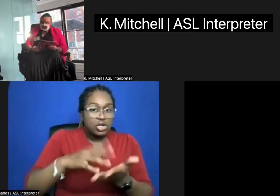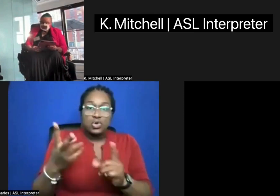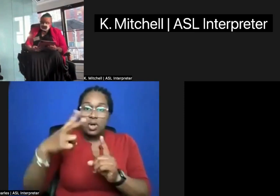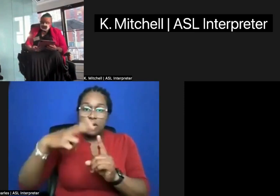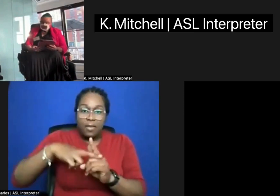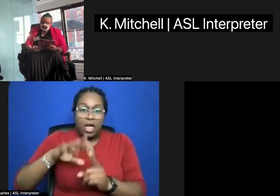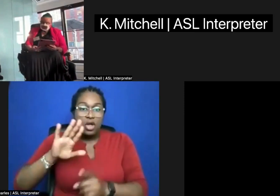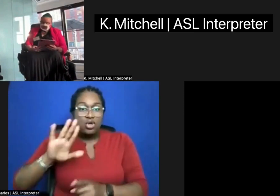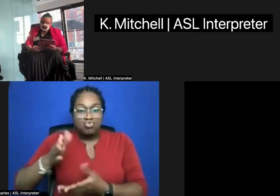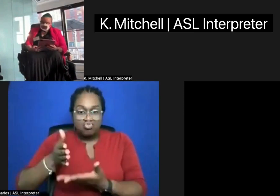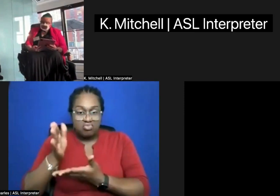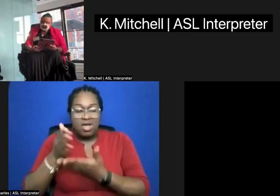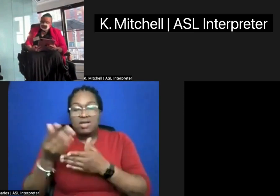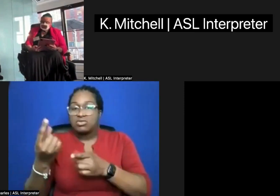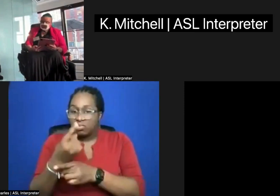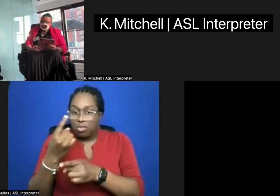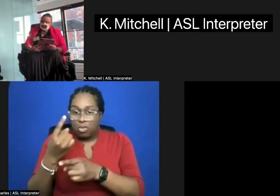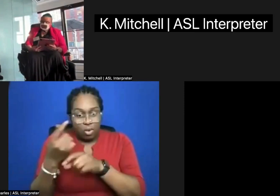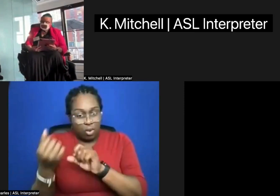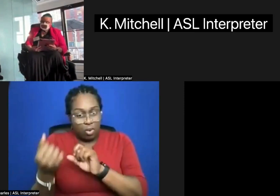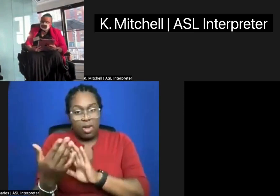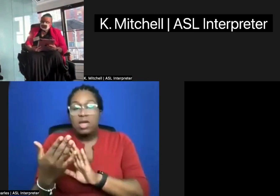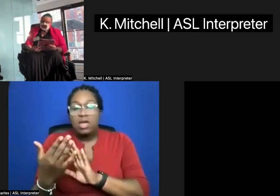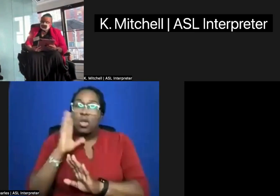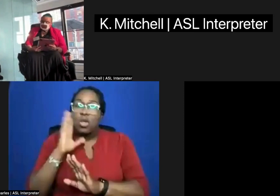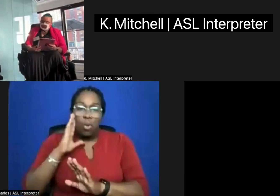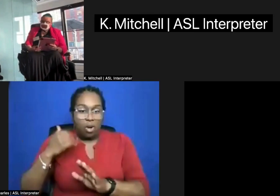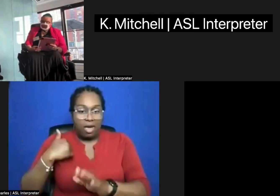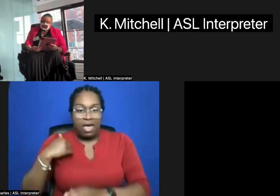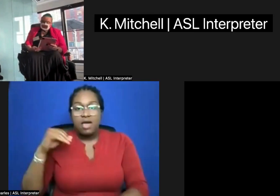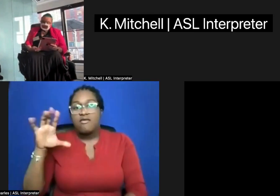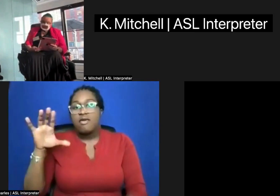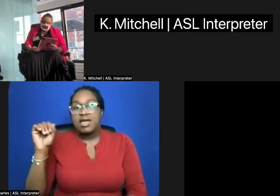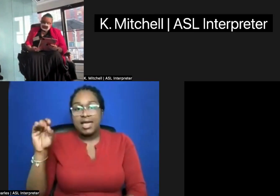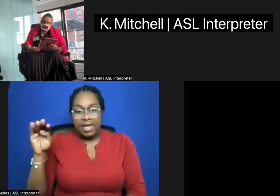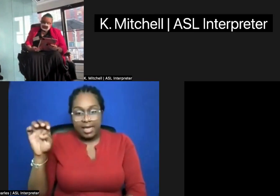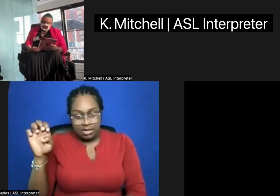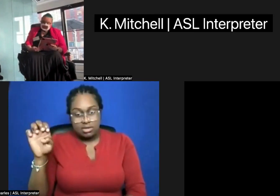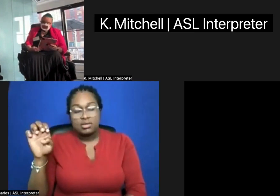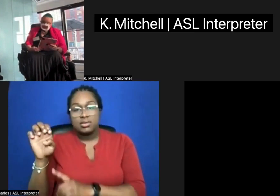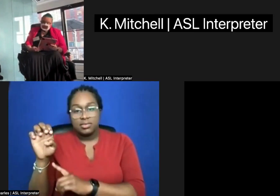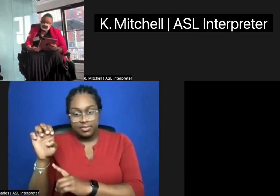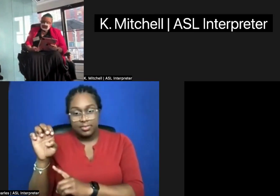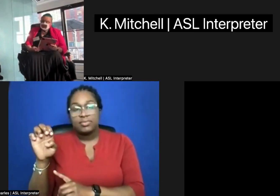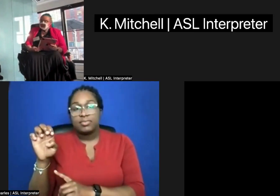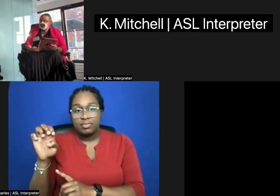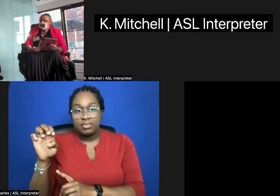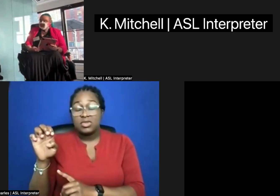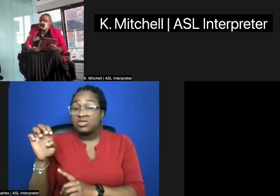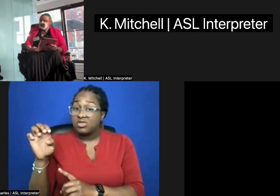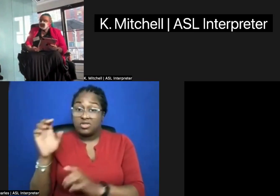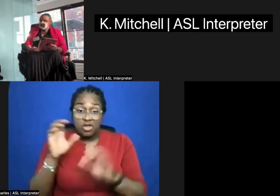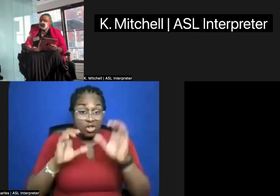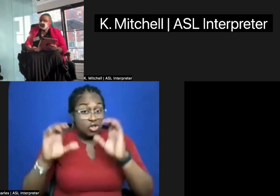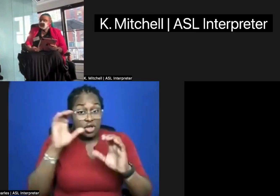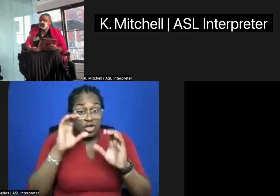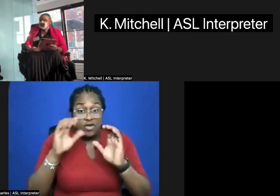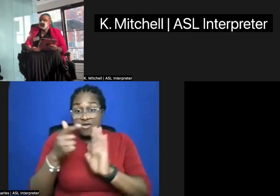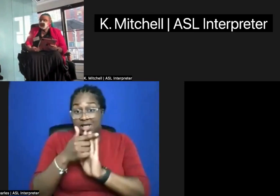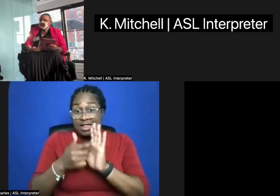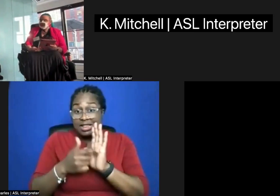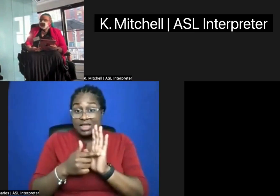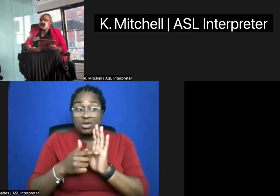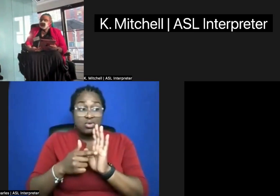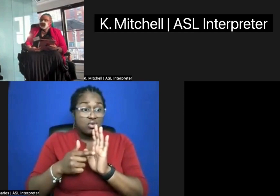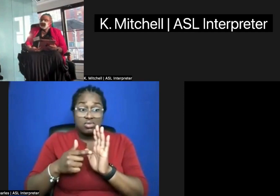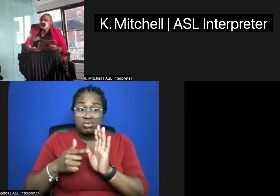the right way, you will have a case. And I don't know, seeking legal action also gave me a lot of confidence, even though I